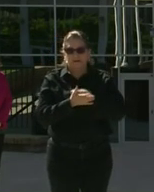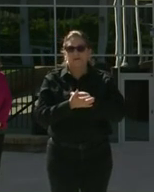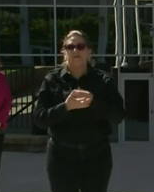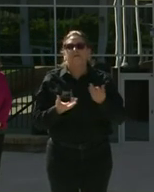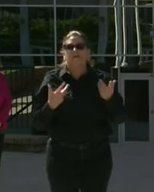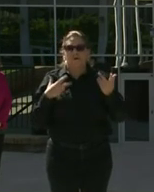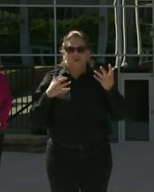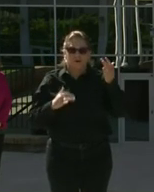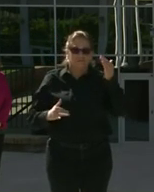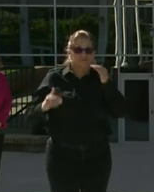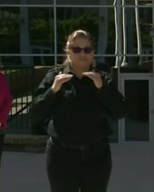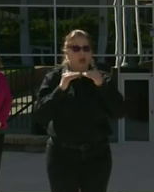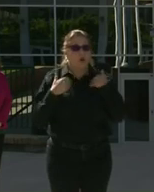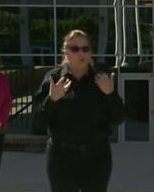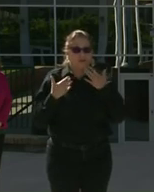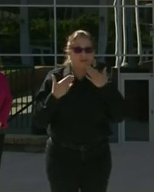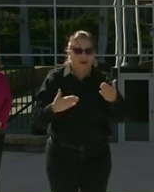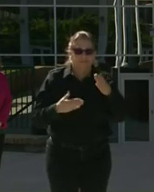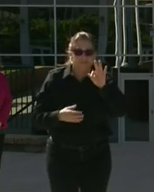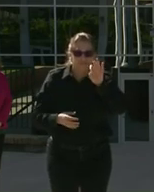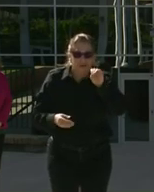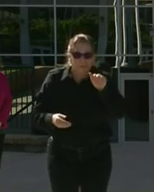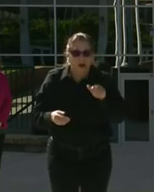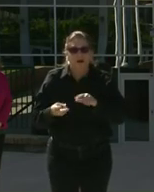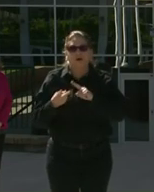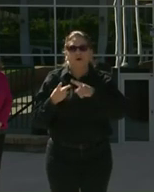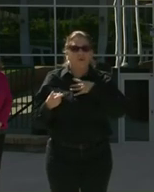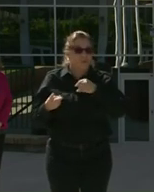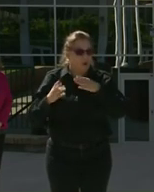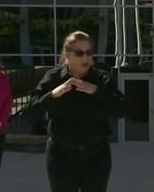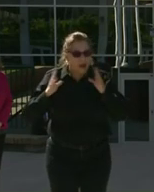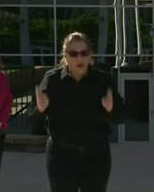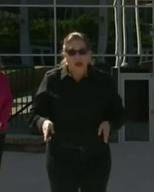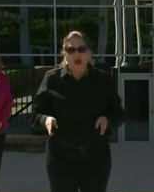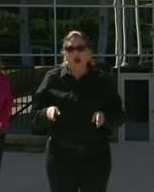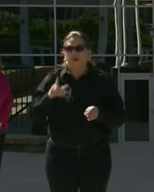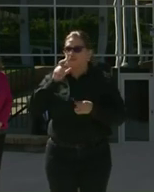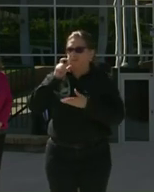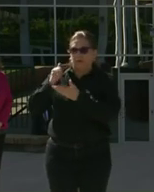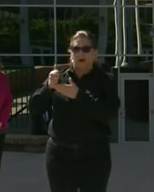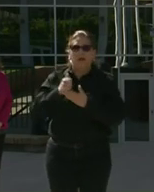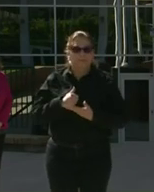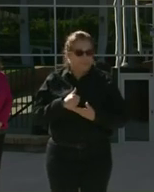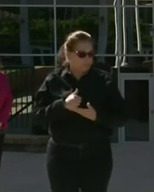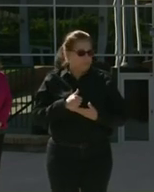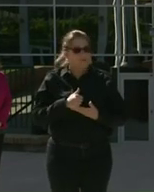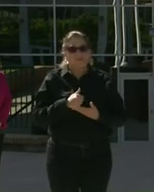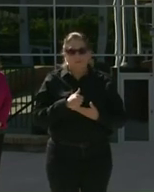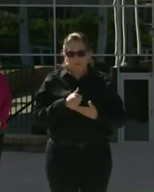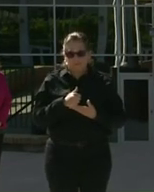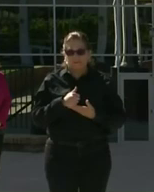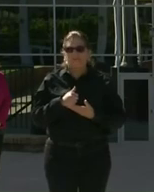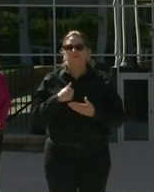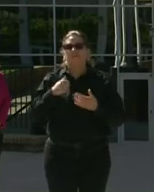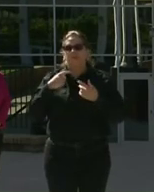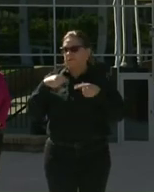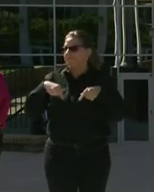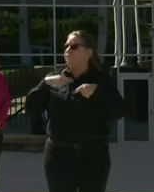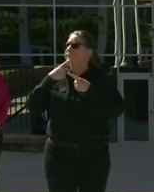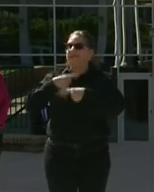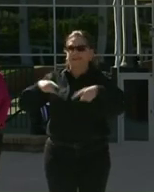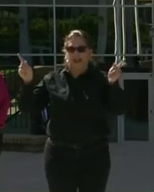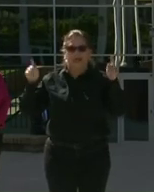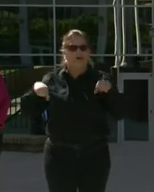House who are leading this response, who turned our major declaration request around in a couple of days.